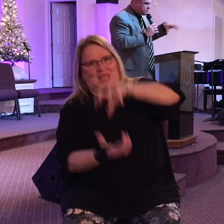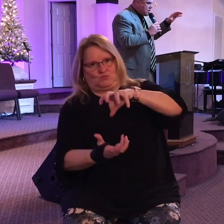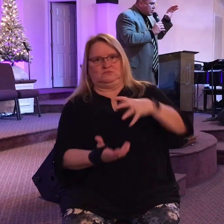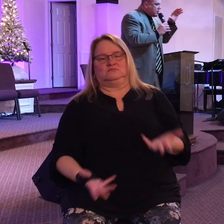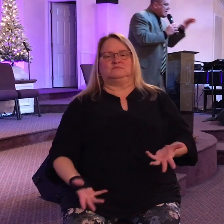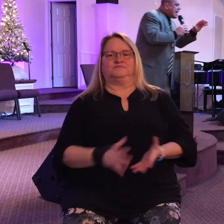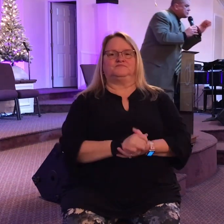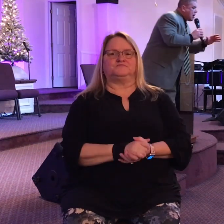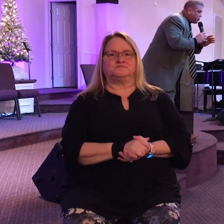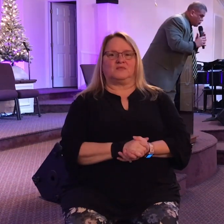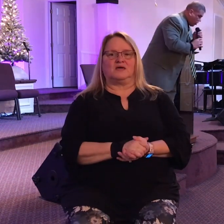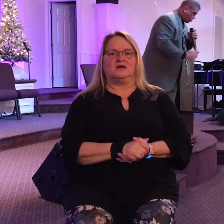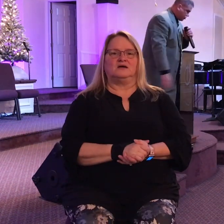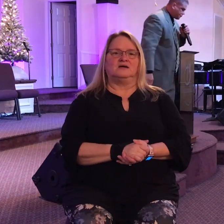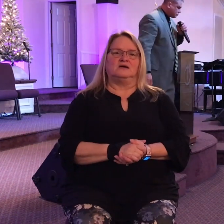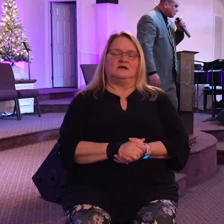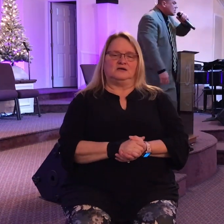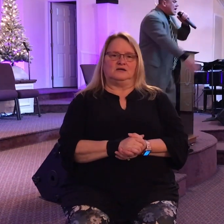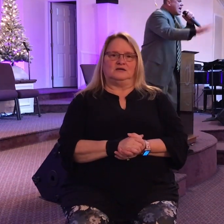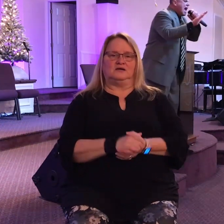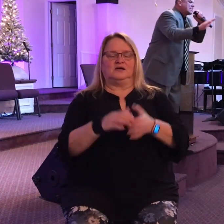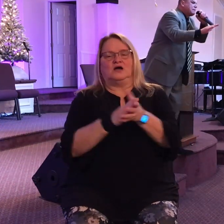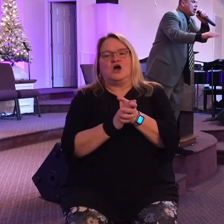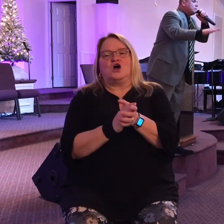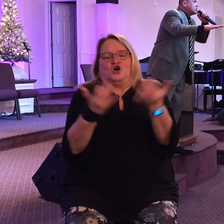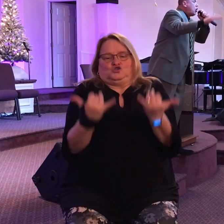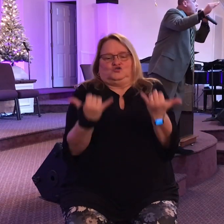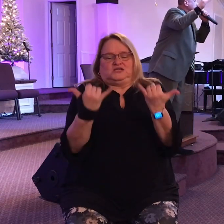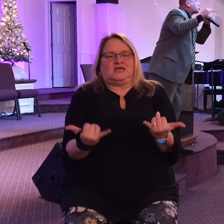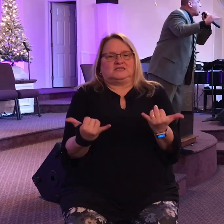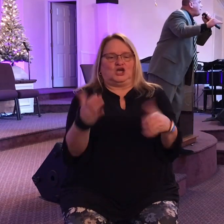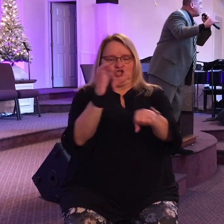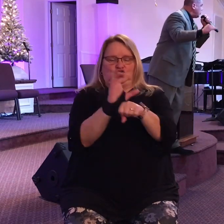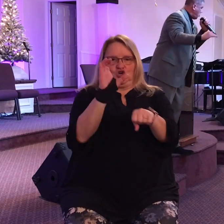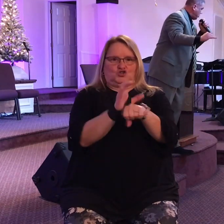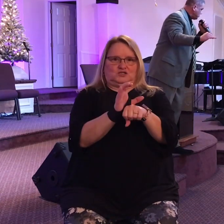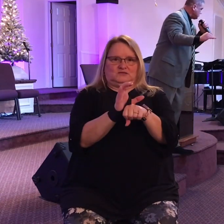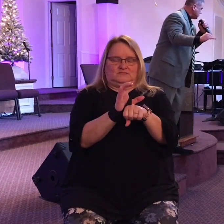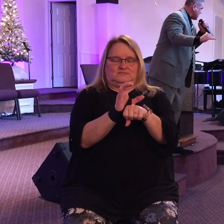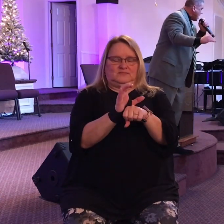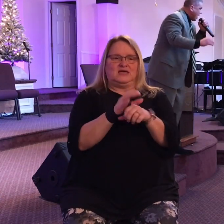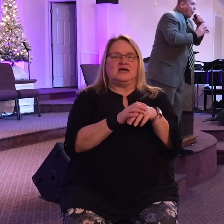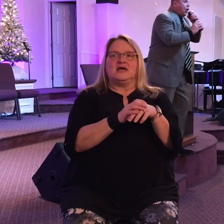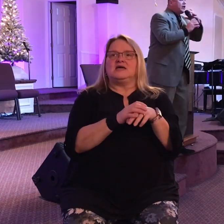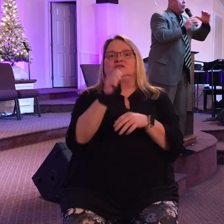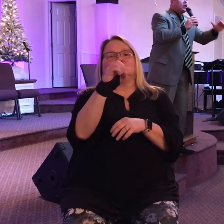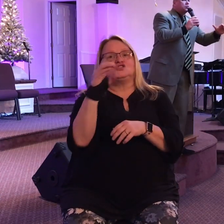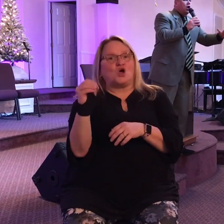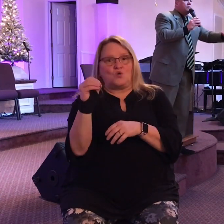as saying, today's modern church has become so subnormal